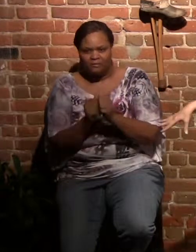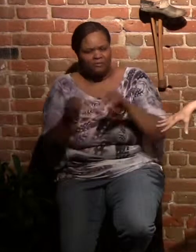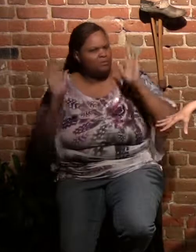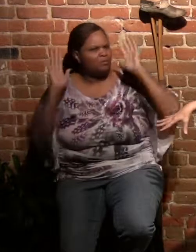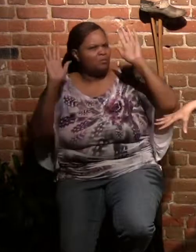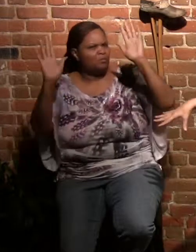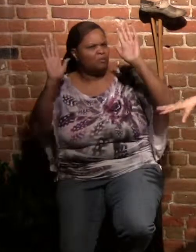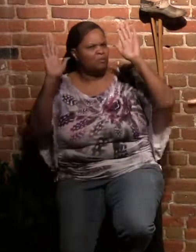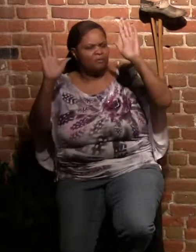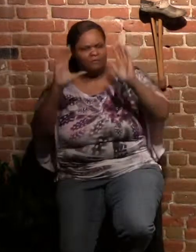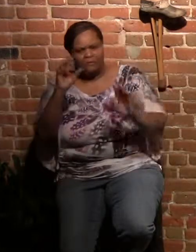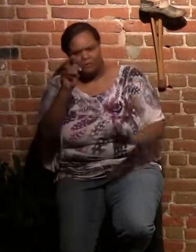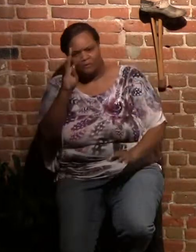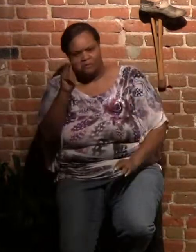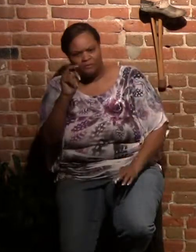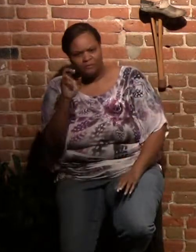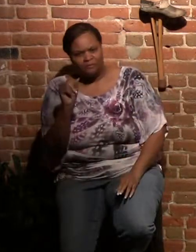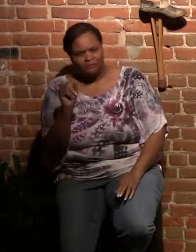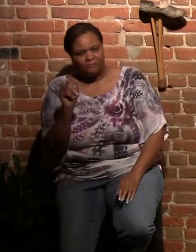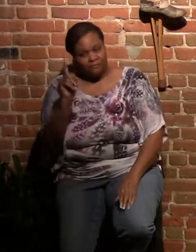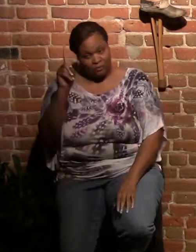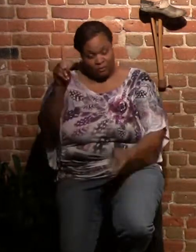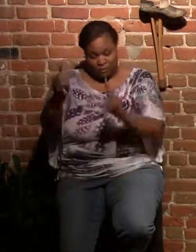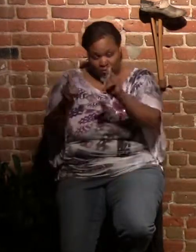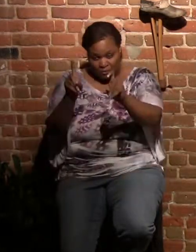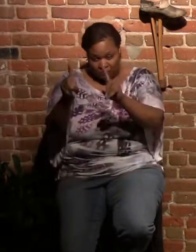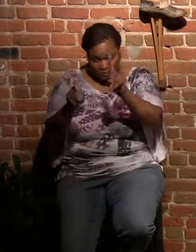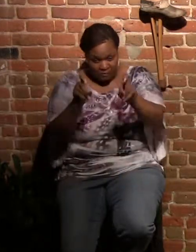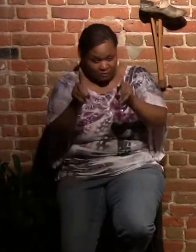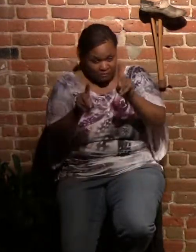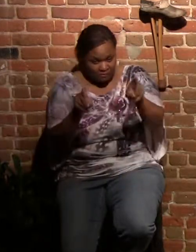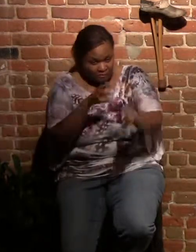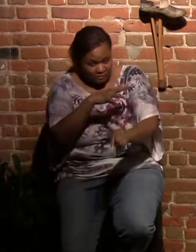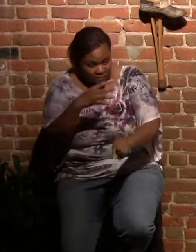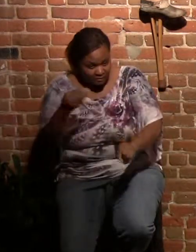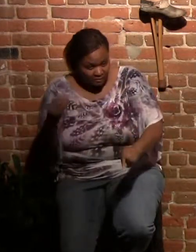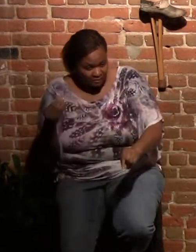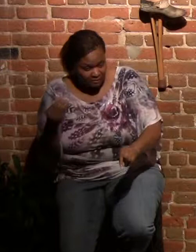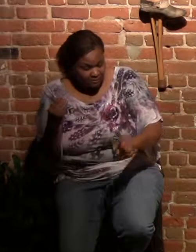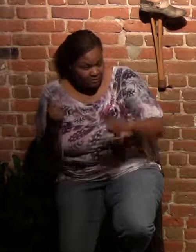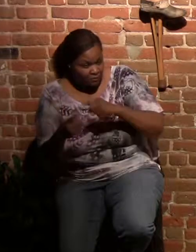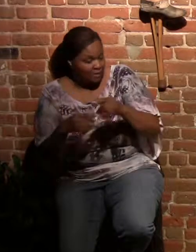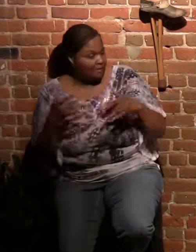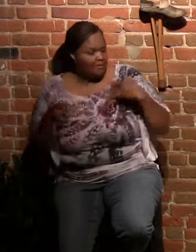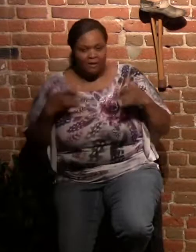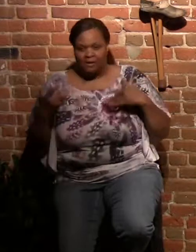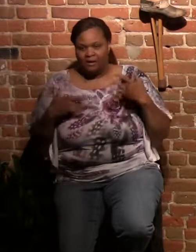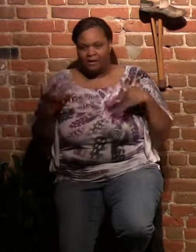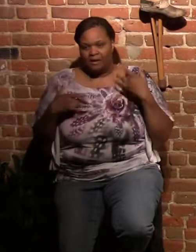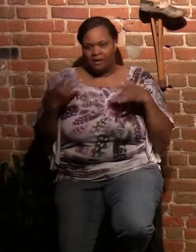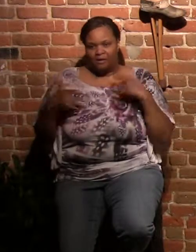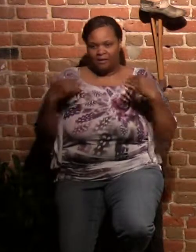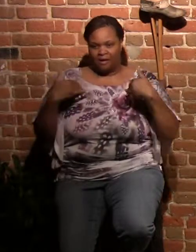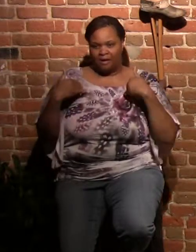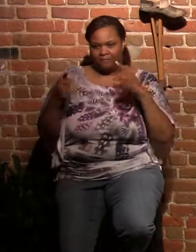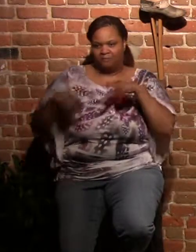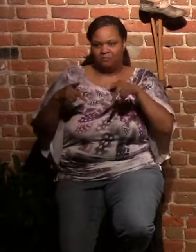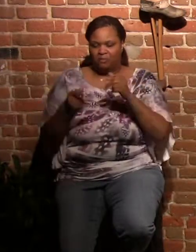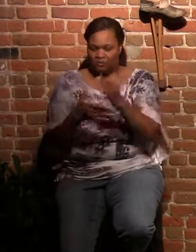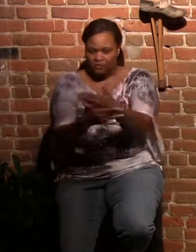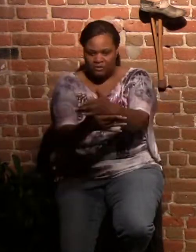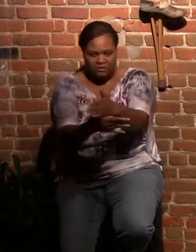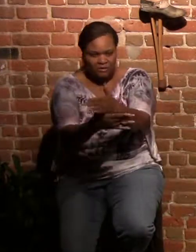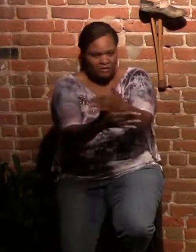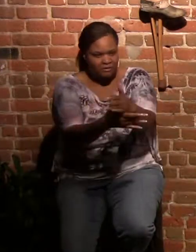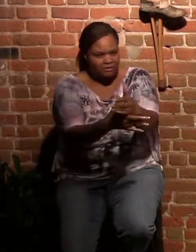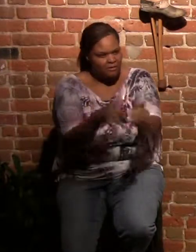incredible cranes? It's the question that we pose, and what I'm excited about is to have these people share their